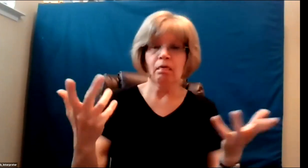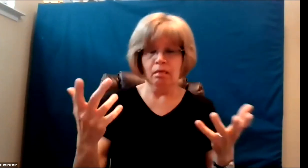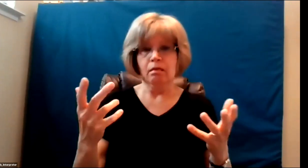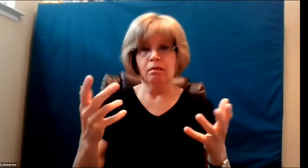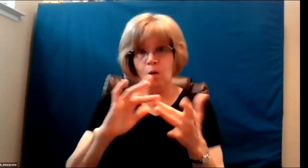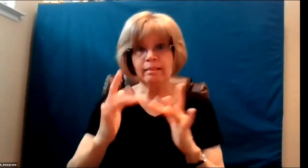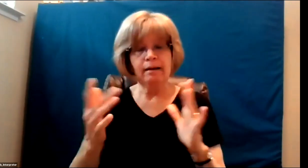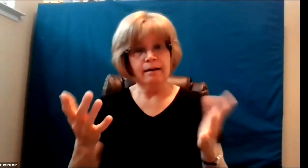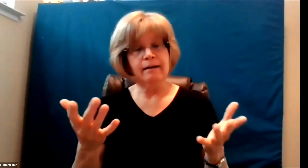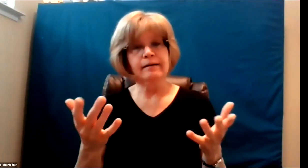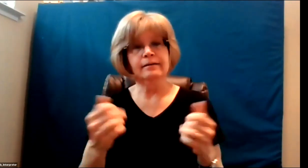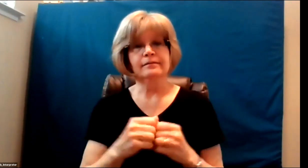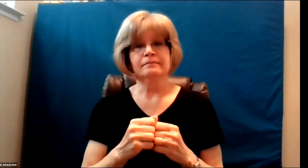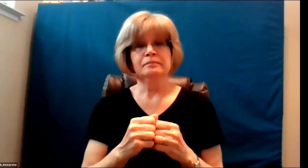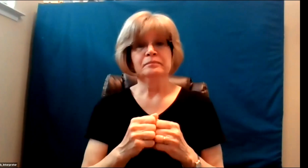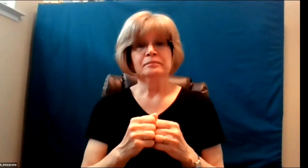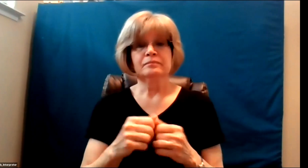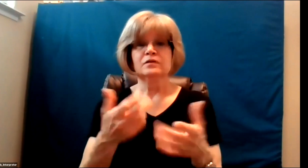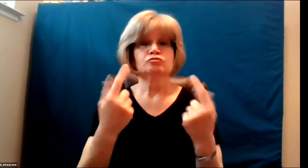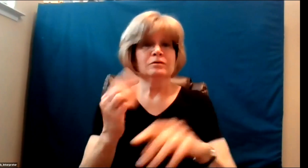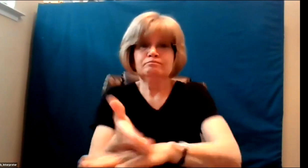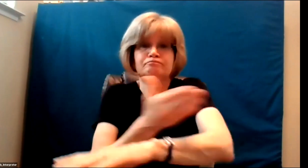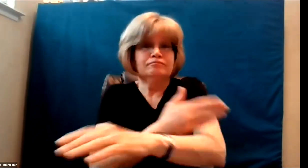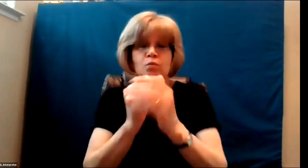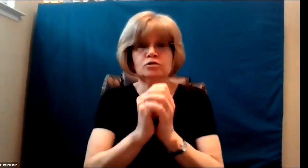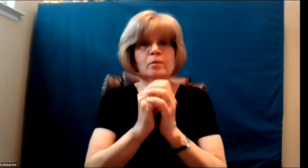please. Worship's always a group effort.